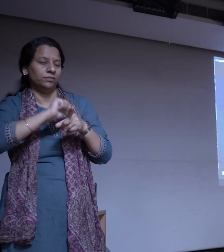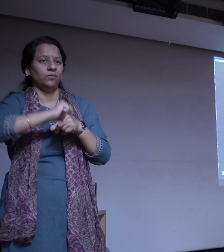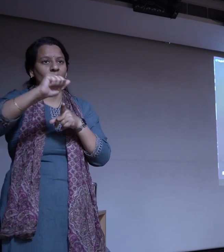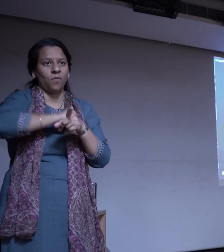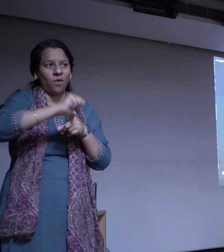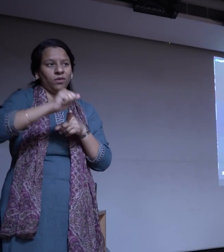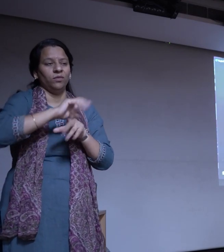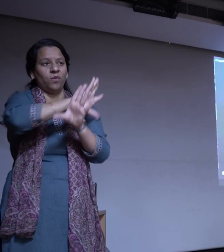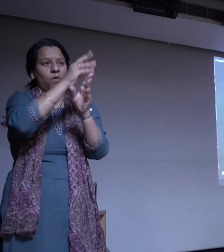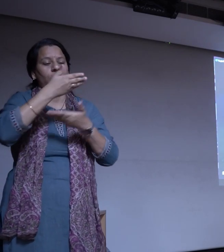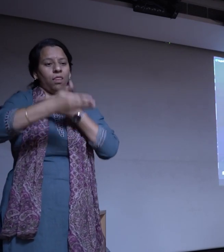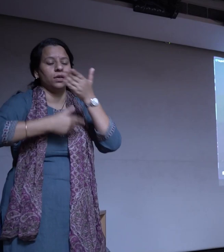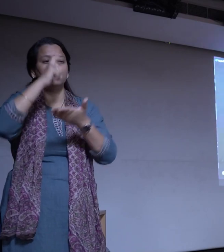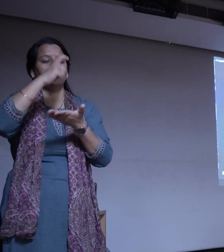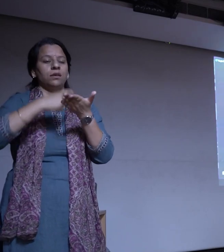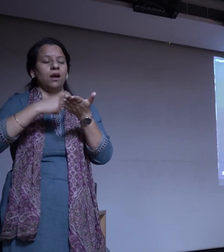CR